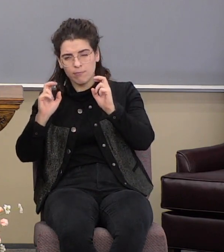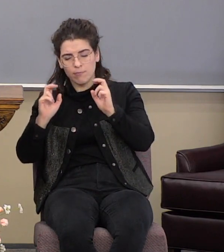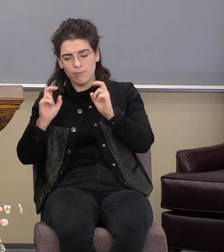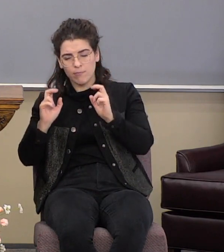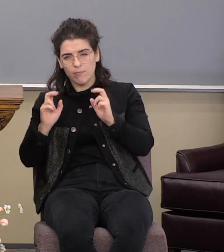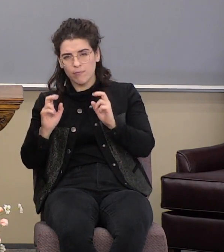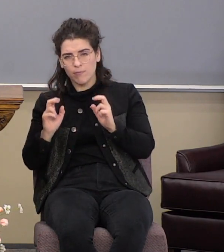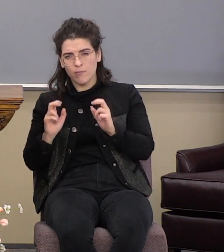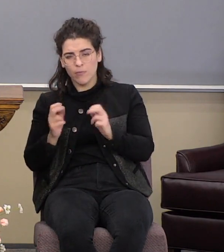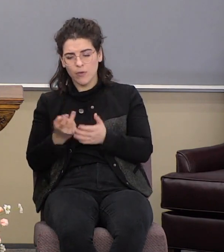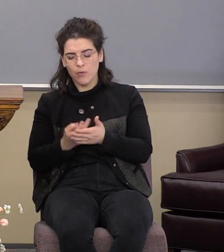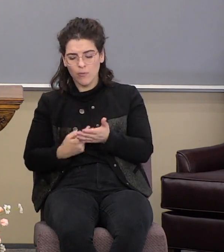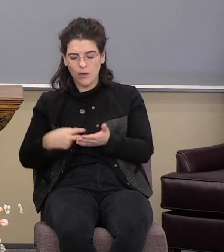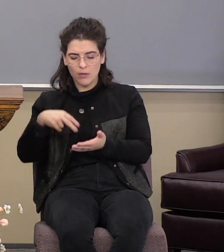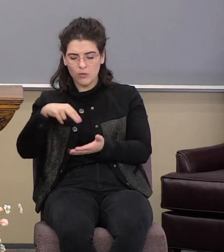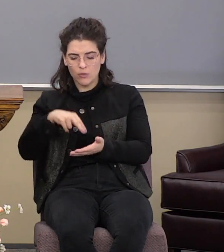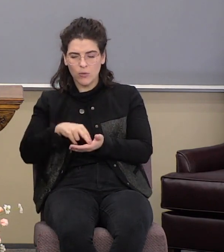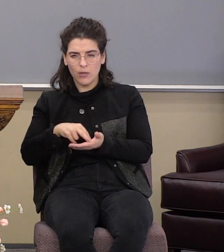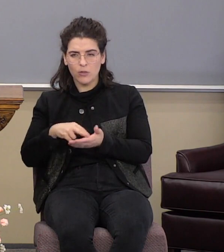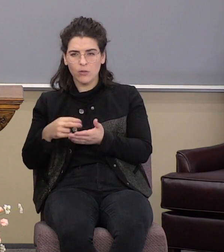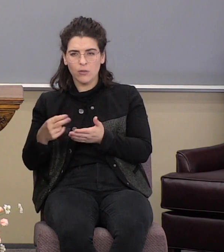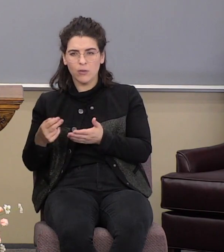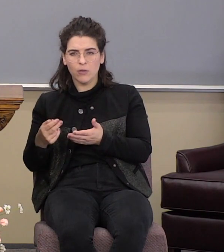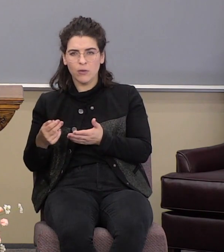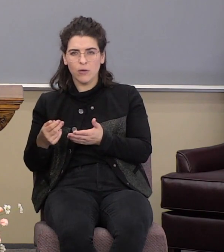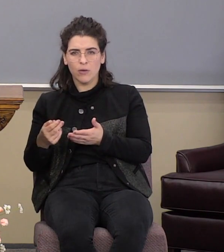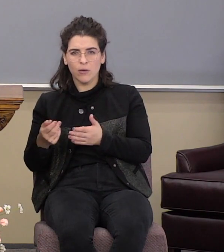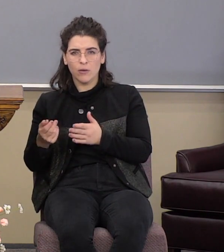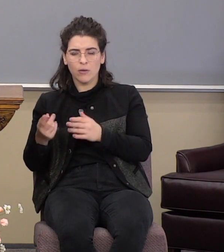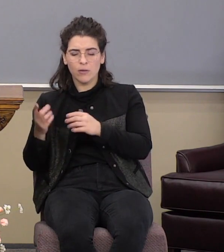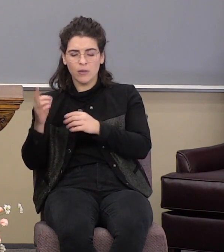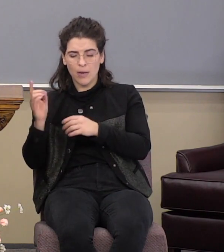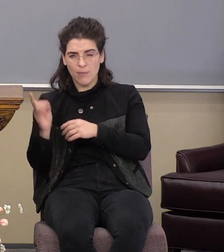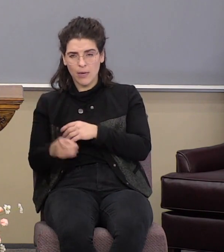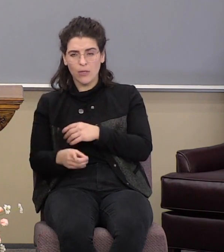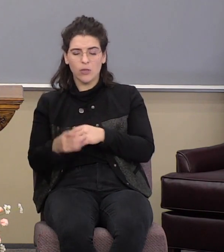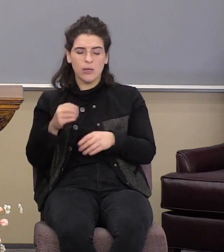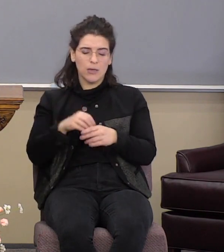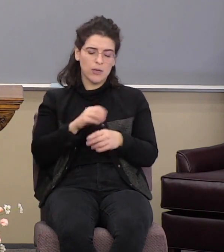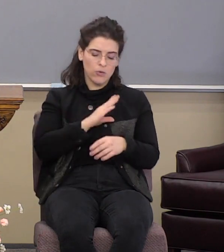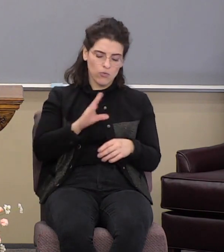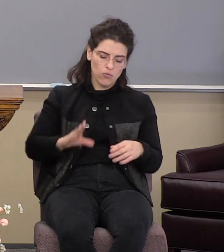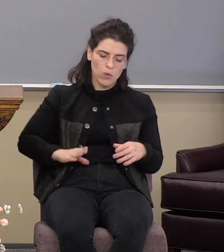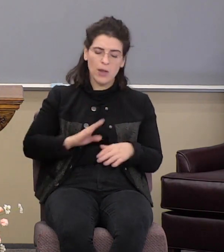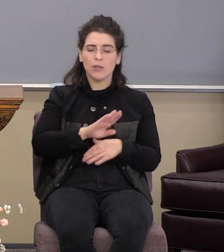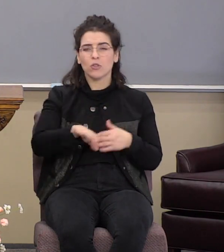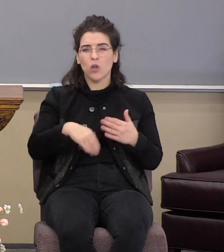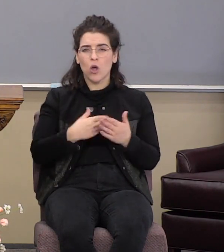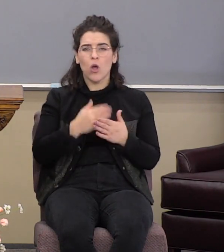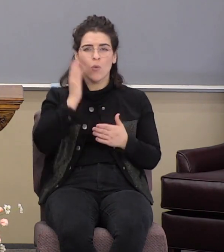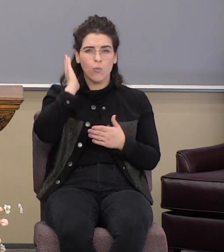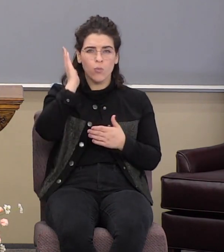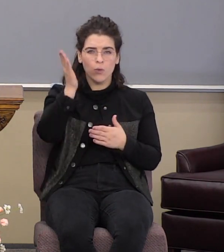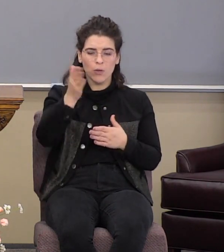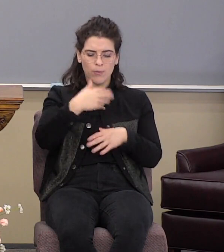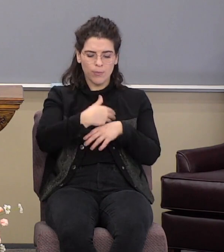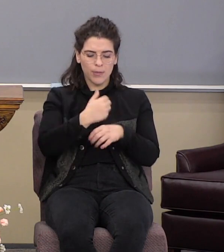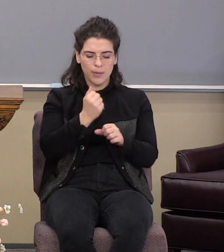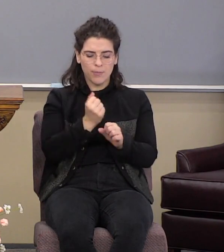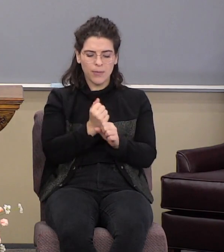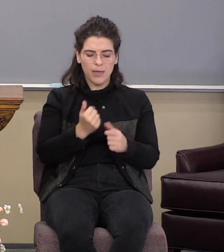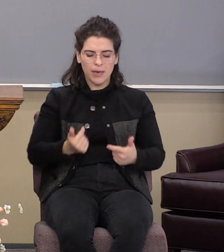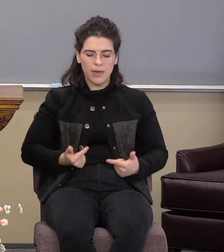the resurrection of what? Damn. In Christ all shall be made alive. That's